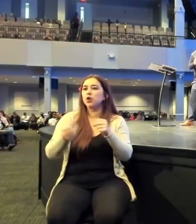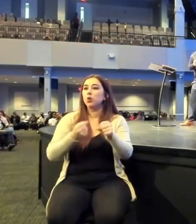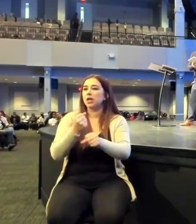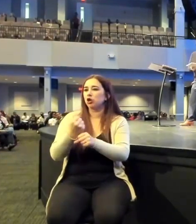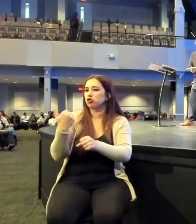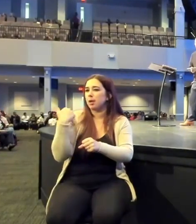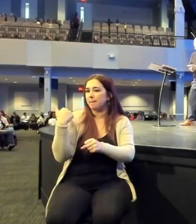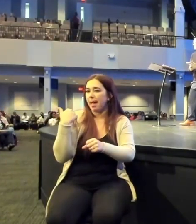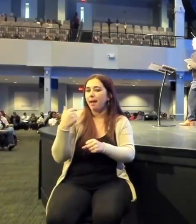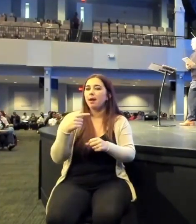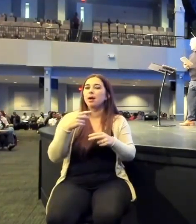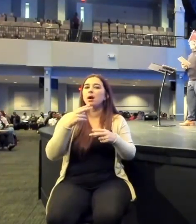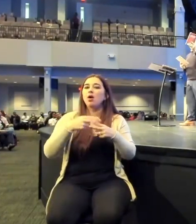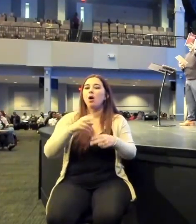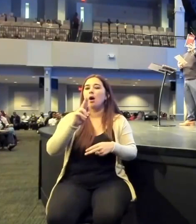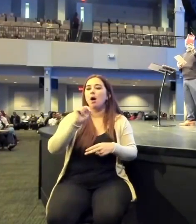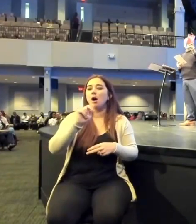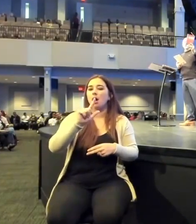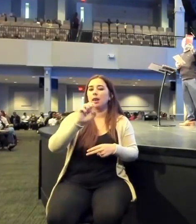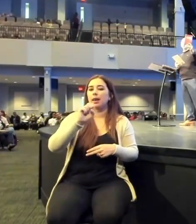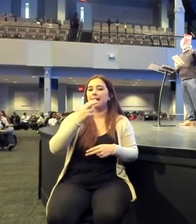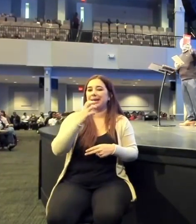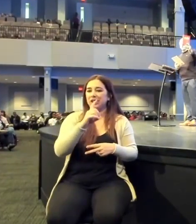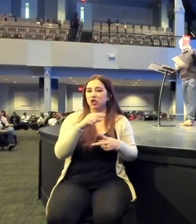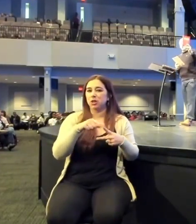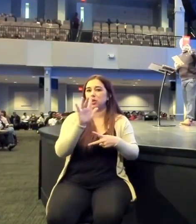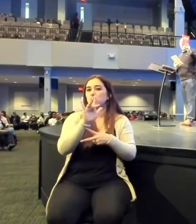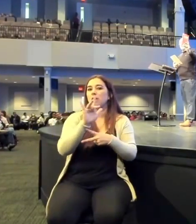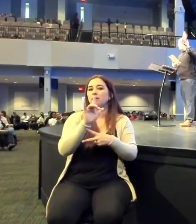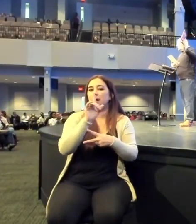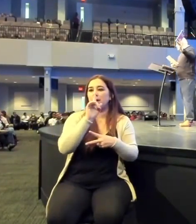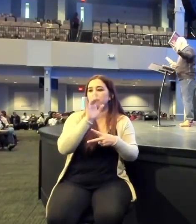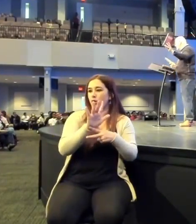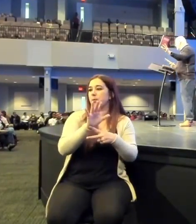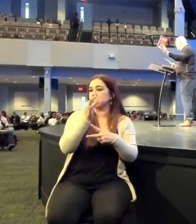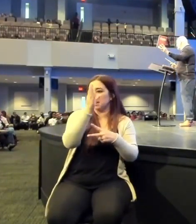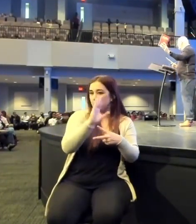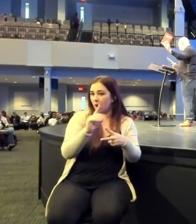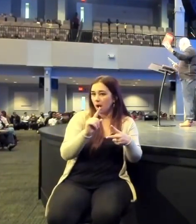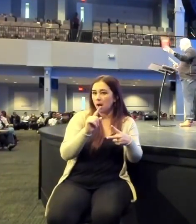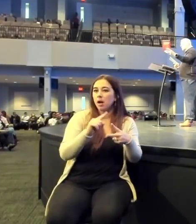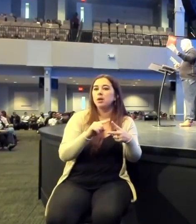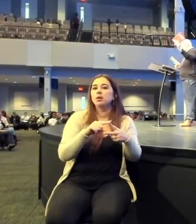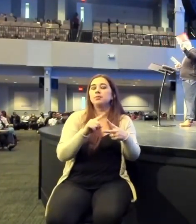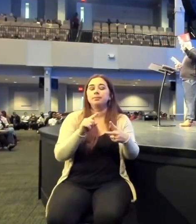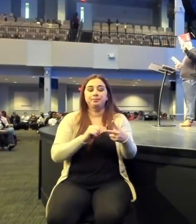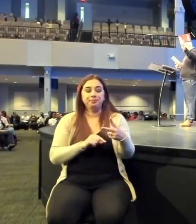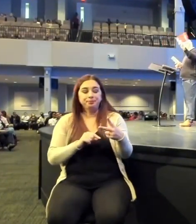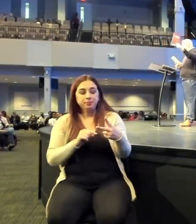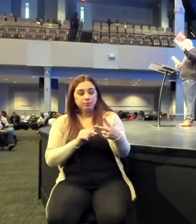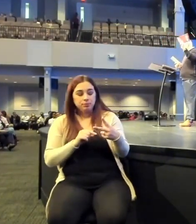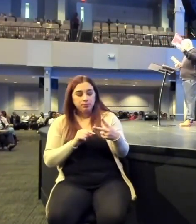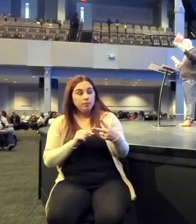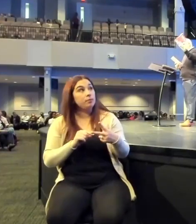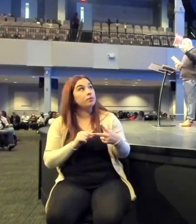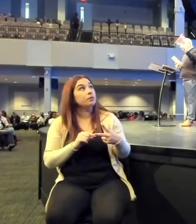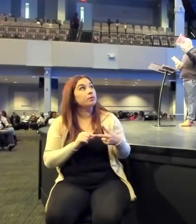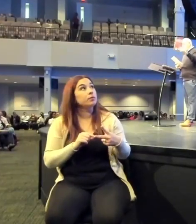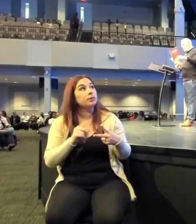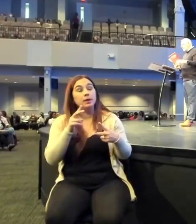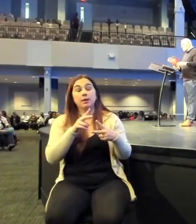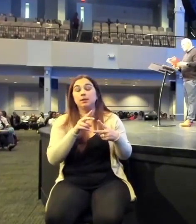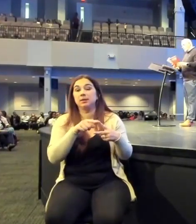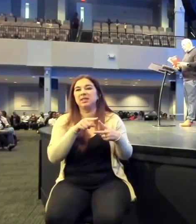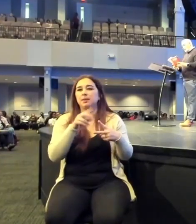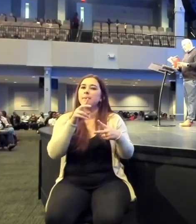A few years back, I did a book called Unleash. It's filled with the promises of God, 25 affirmations to release your potential. This is about very